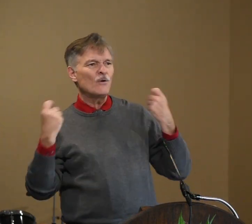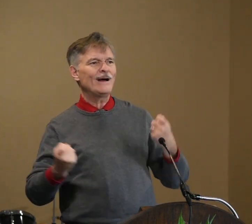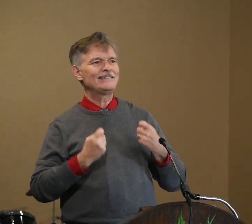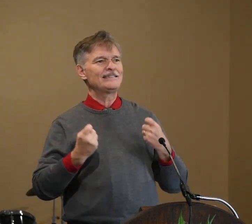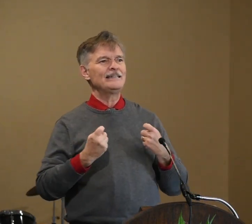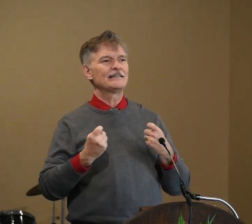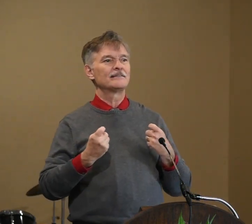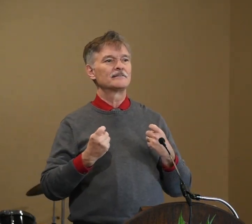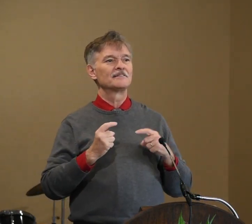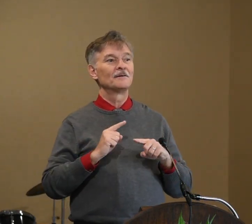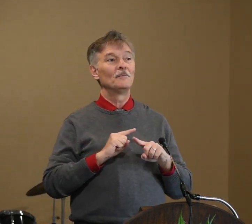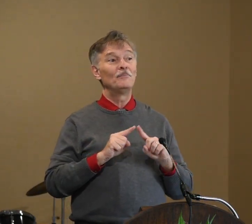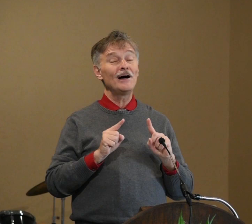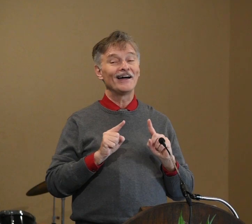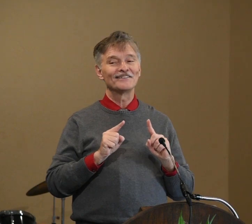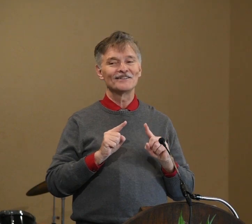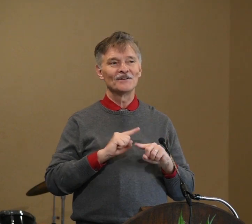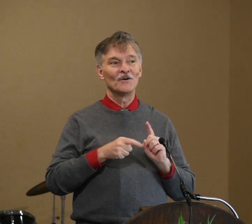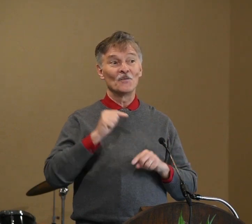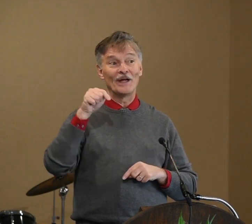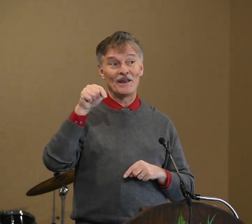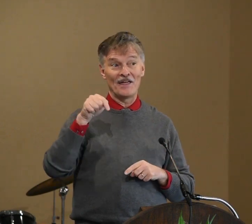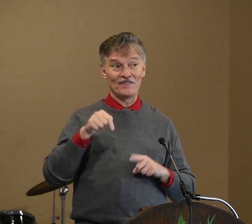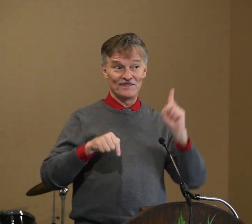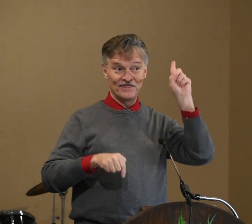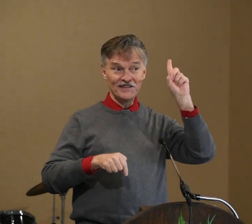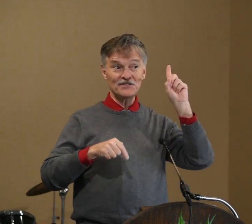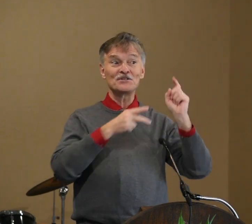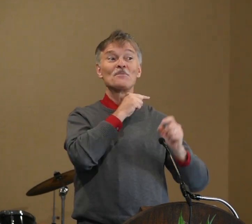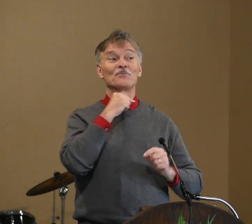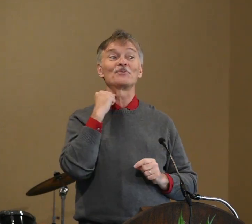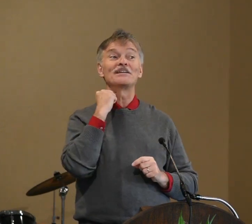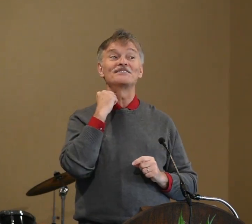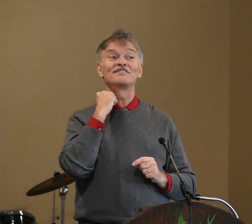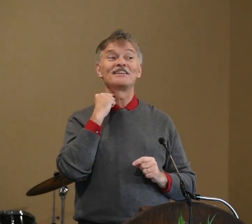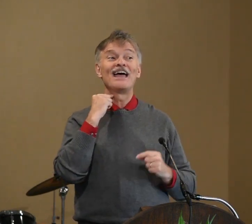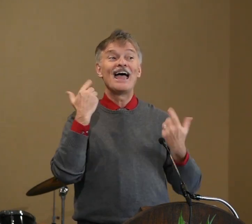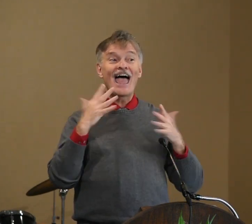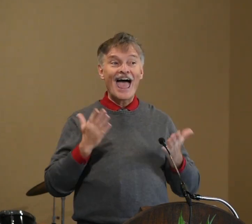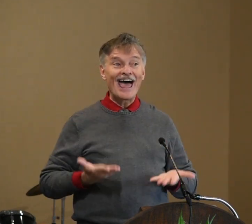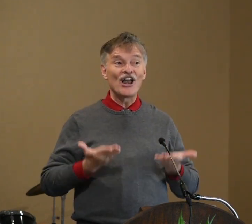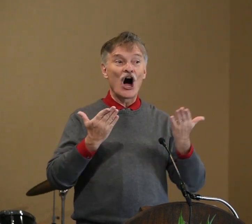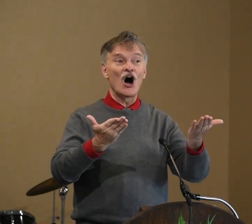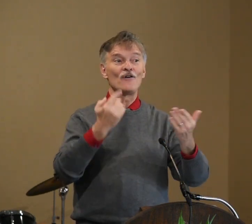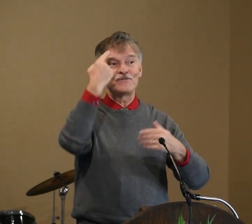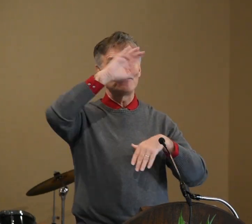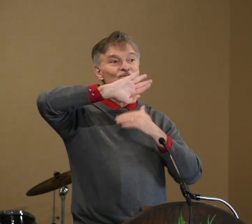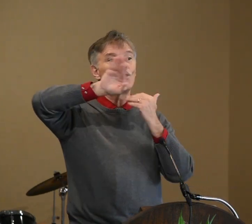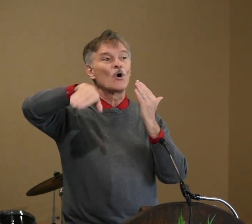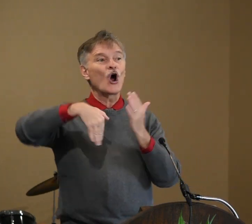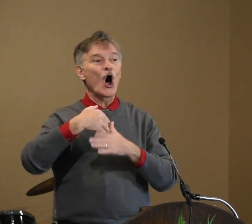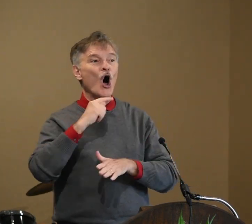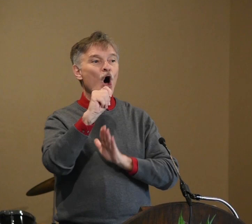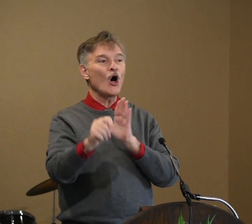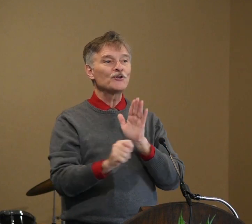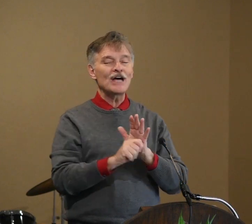away sins. But when this priest had offered for all